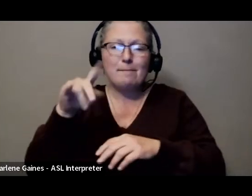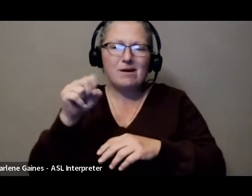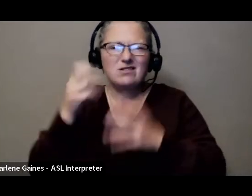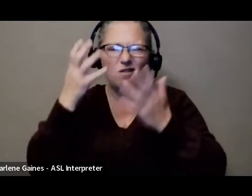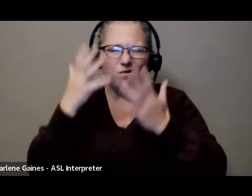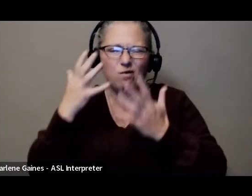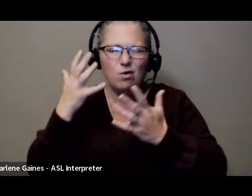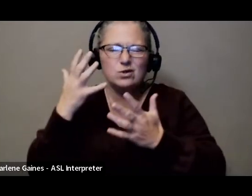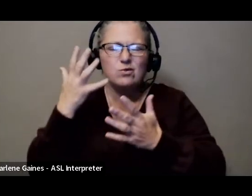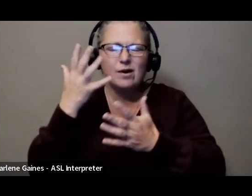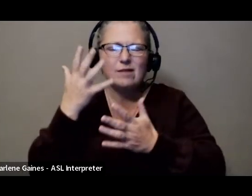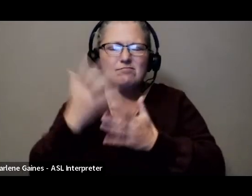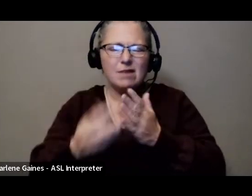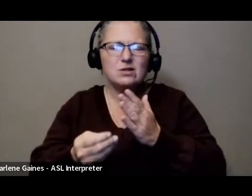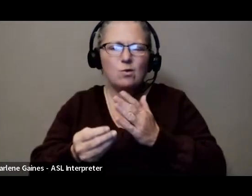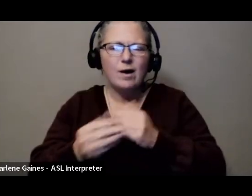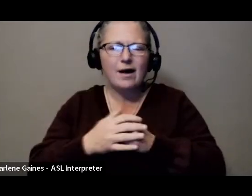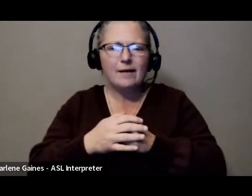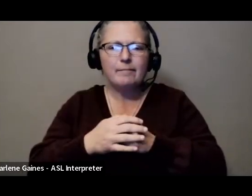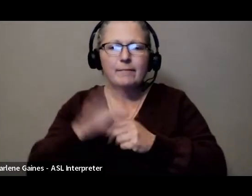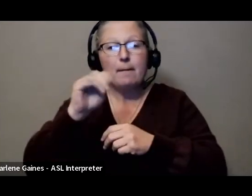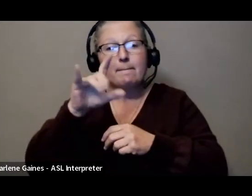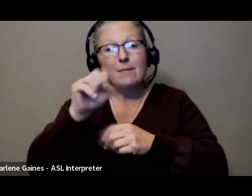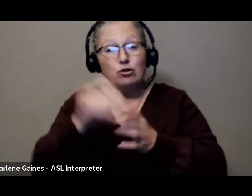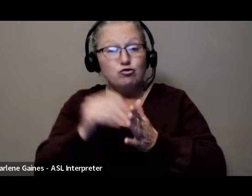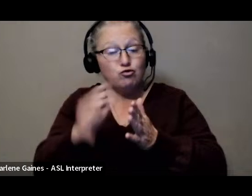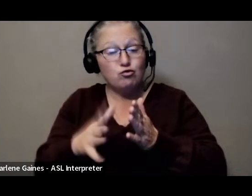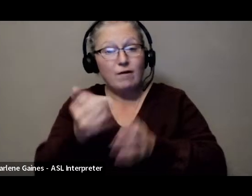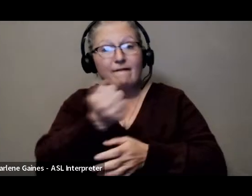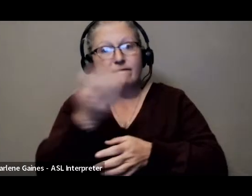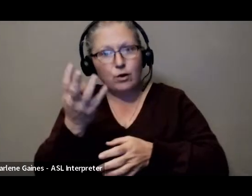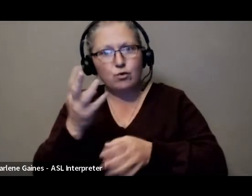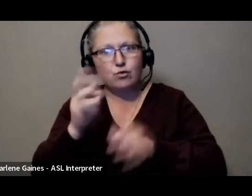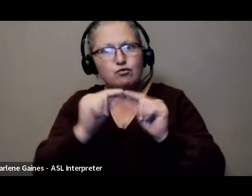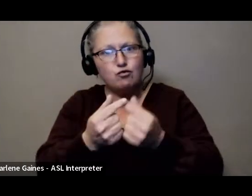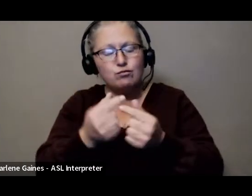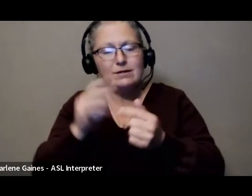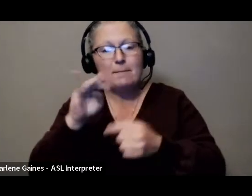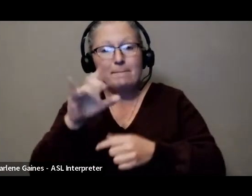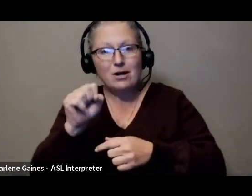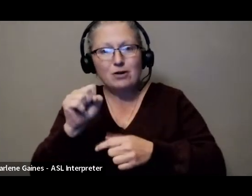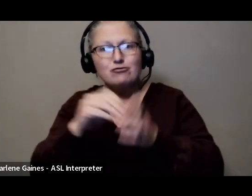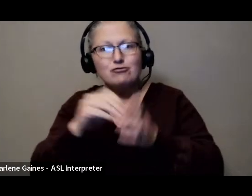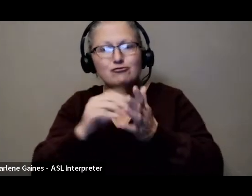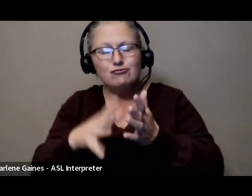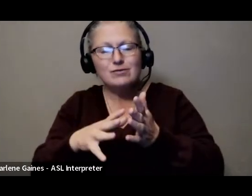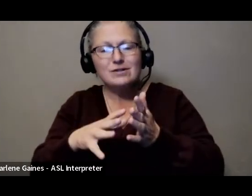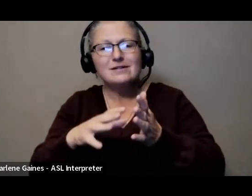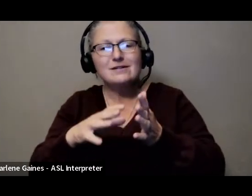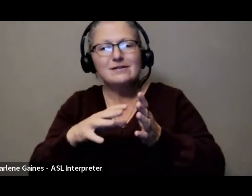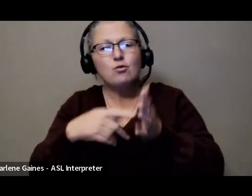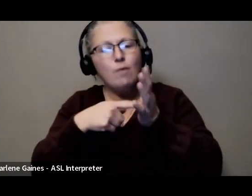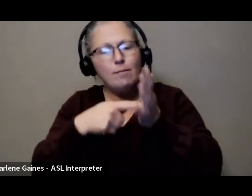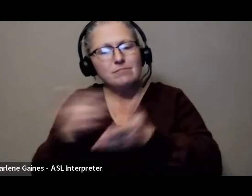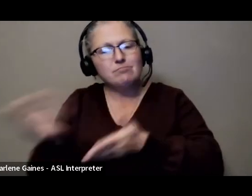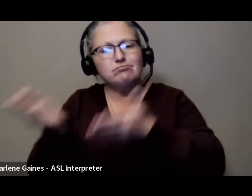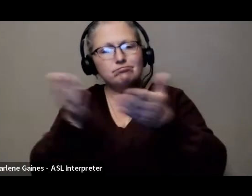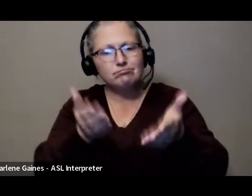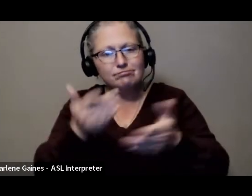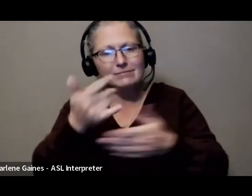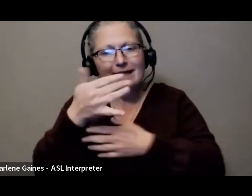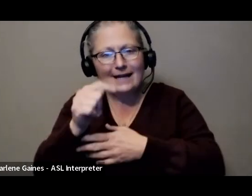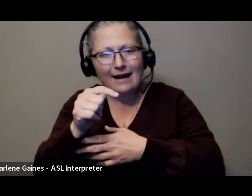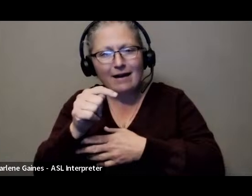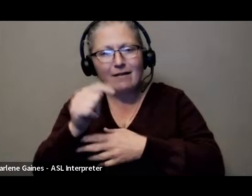unfortunately passed away. The Mills students, several groups of Mills students were represented by bringing gifts to the altar for